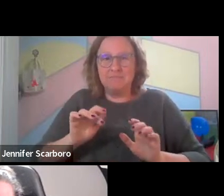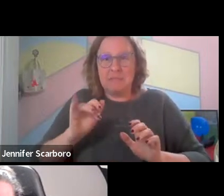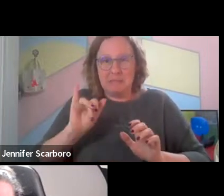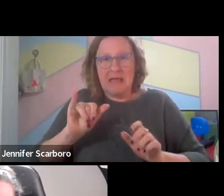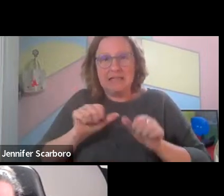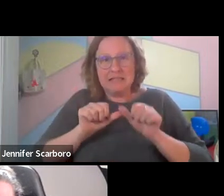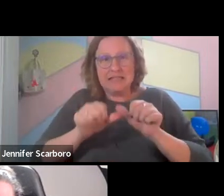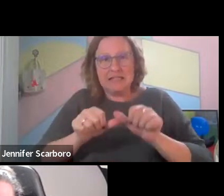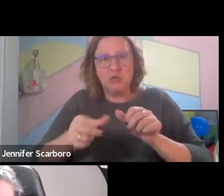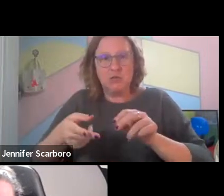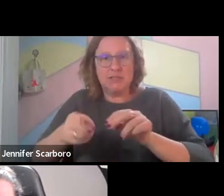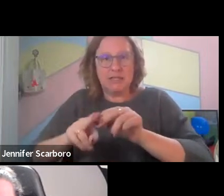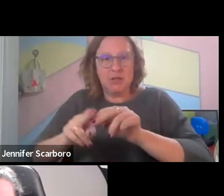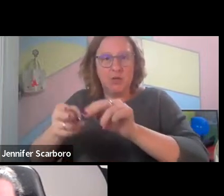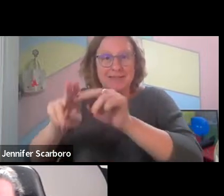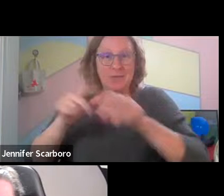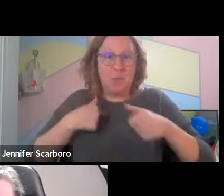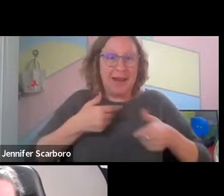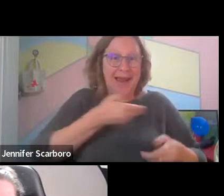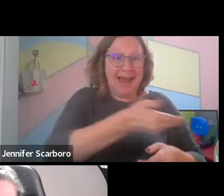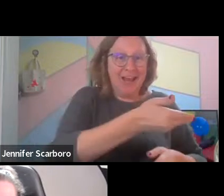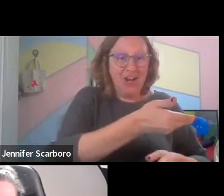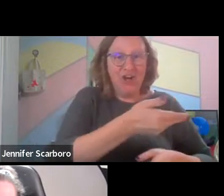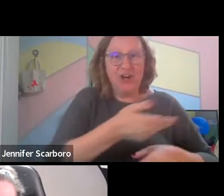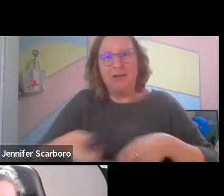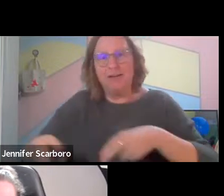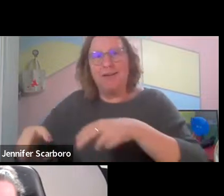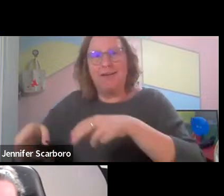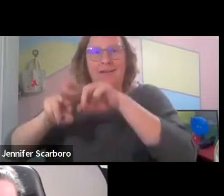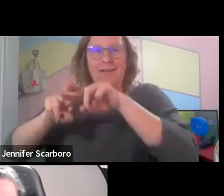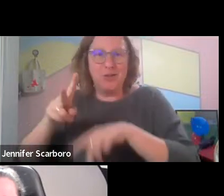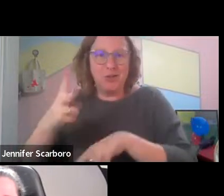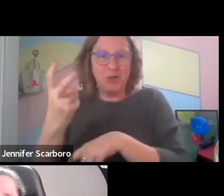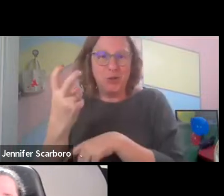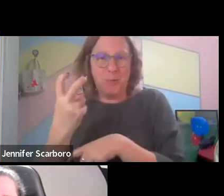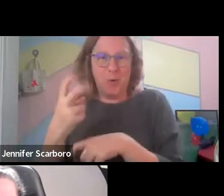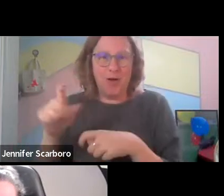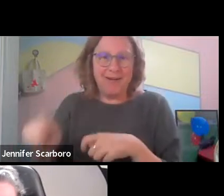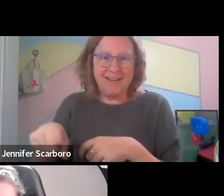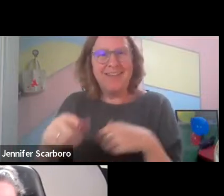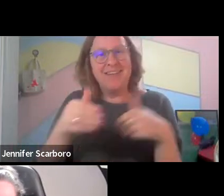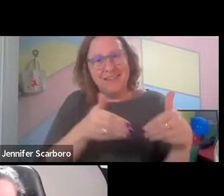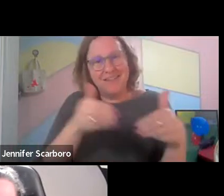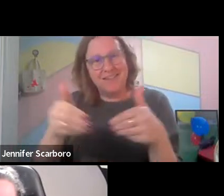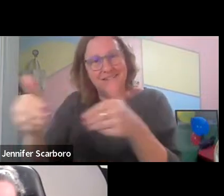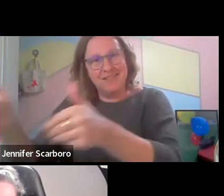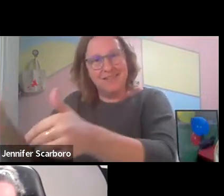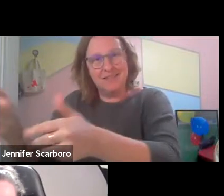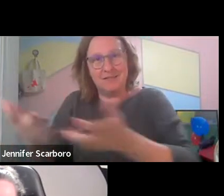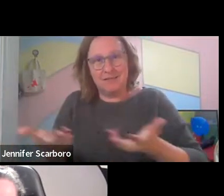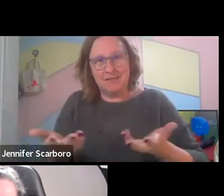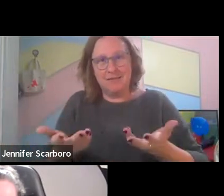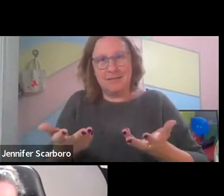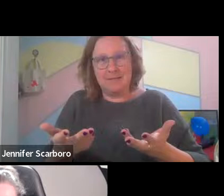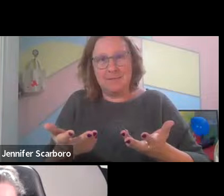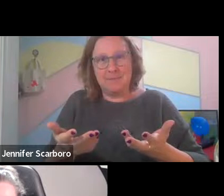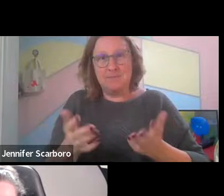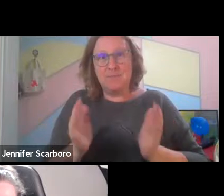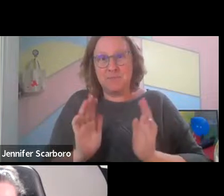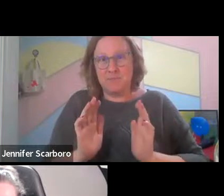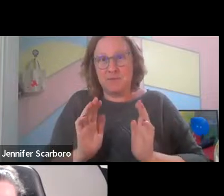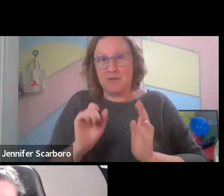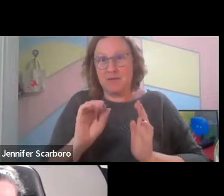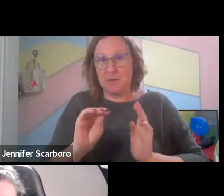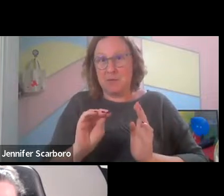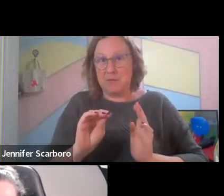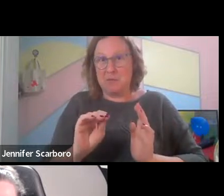Wow. And that continues to increase. We hire and then we increase it by 2, and it just goes